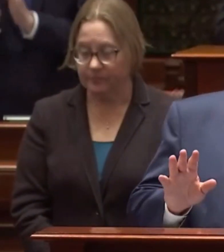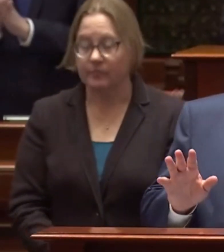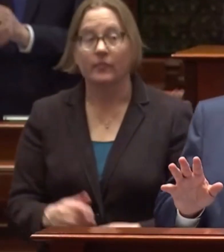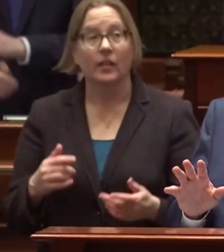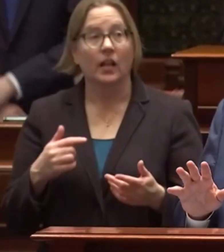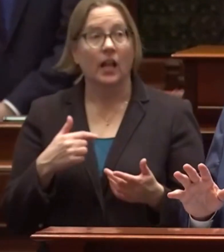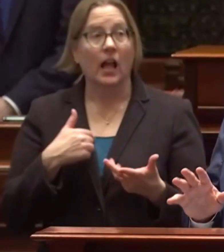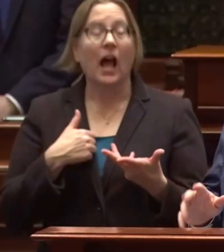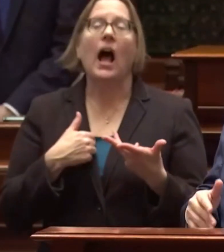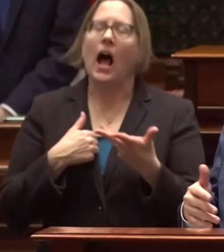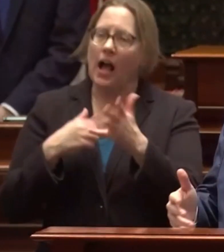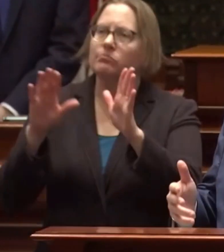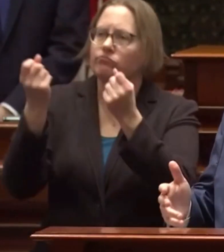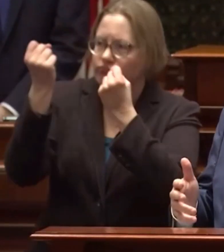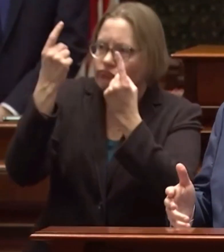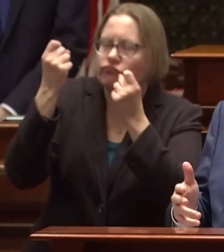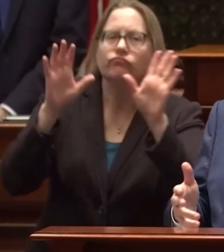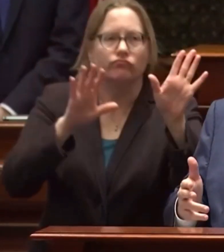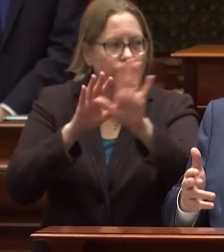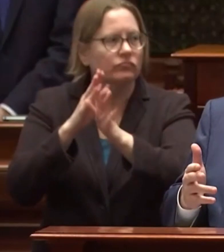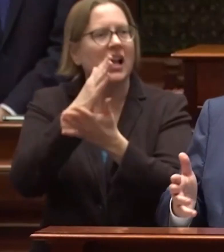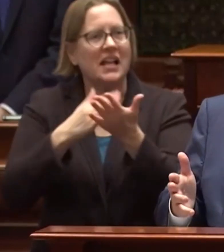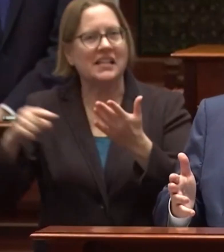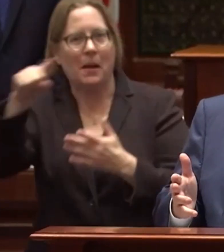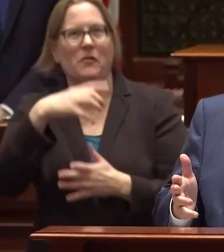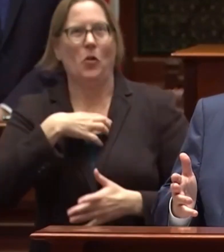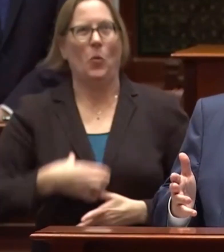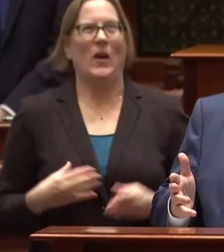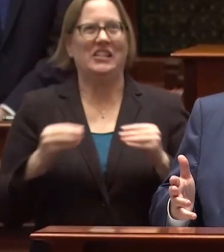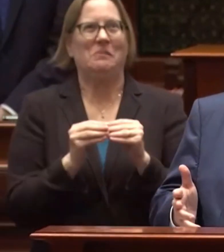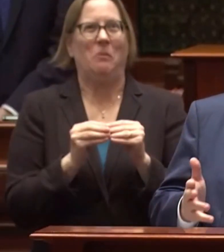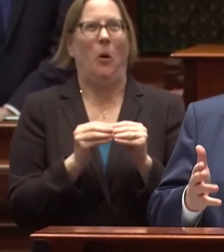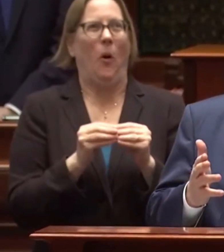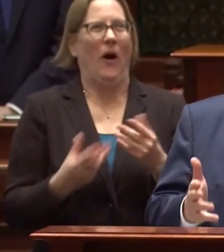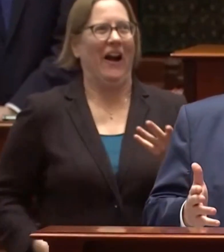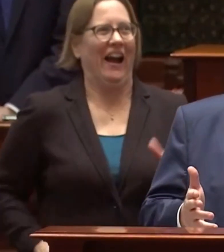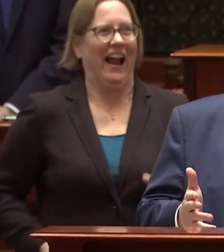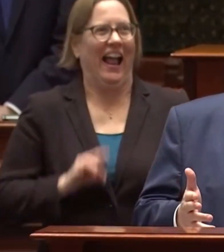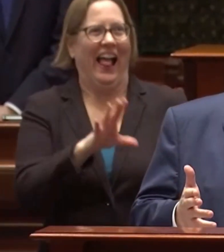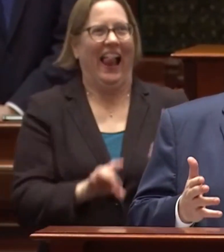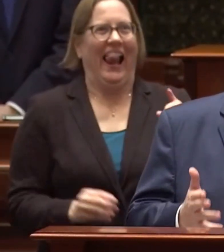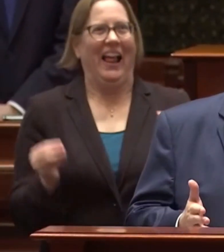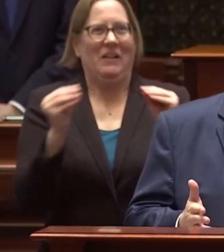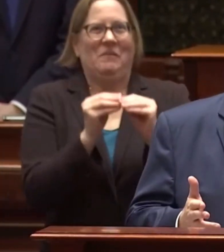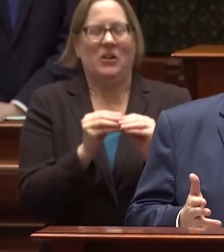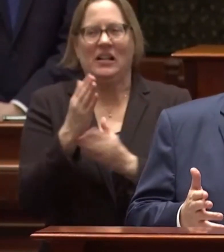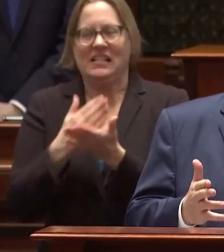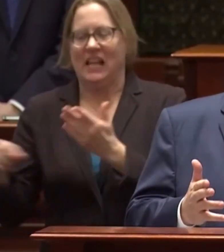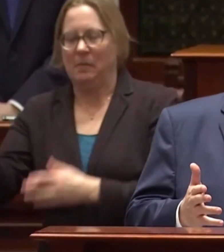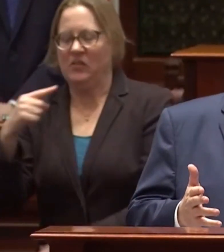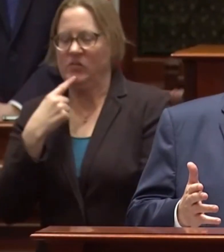Now, I expect that some of you will want to spend more, and some of you will